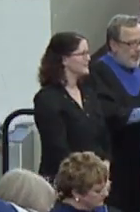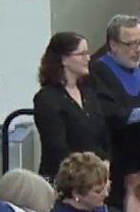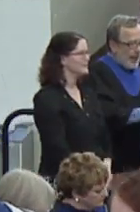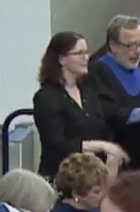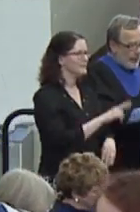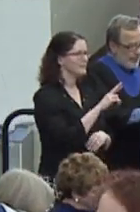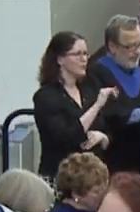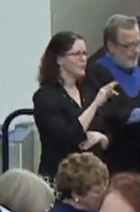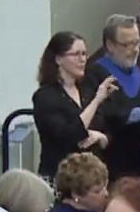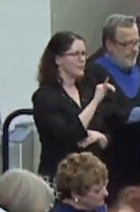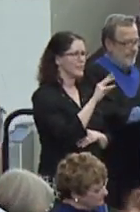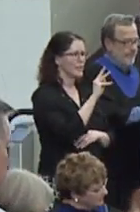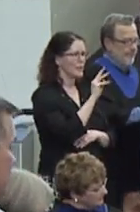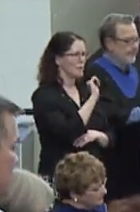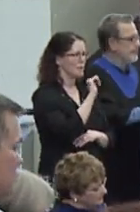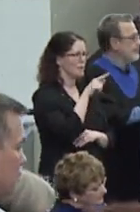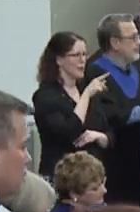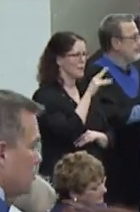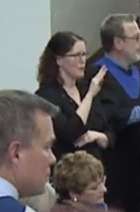Brycey Maplebeck.